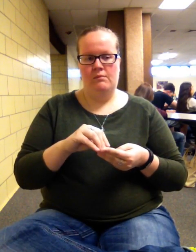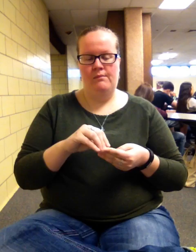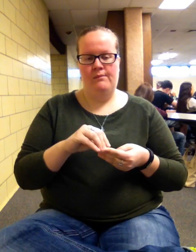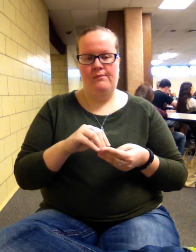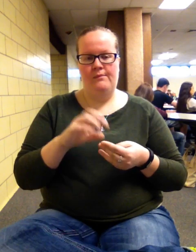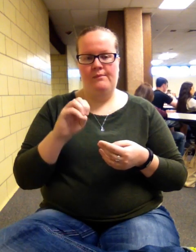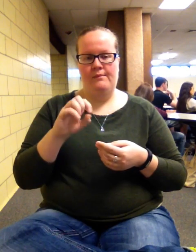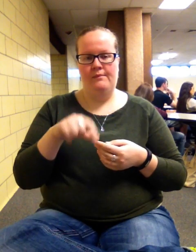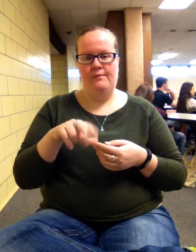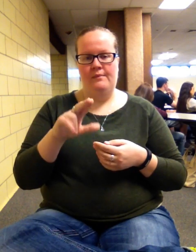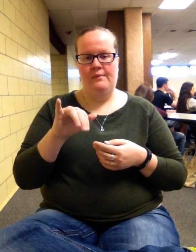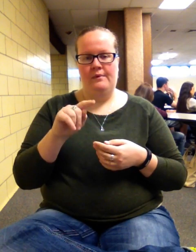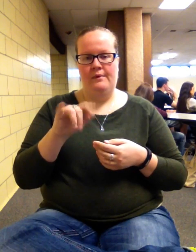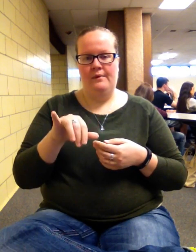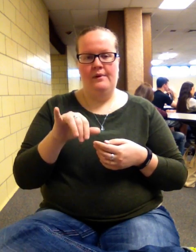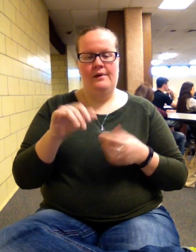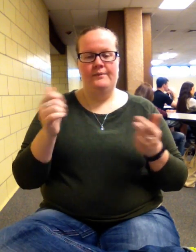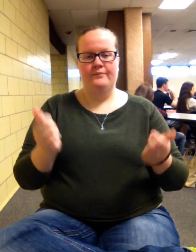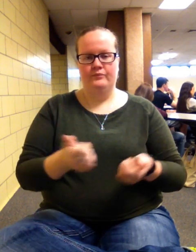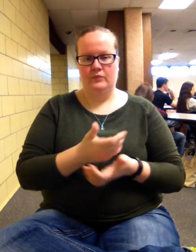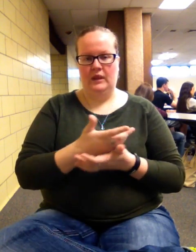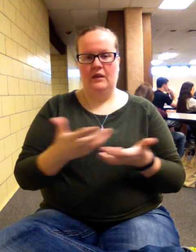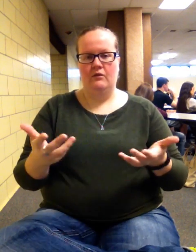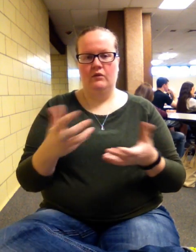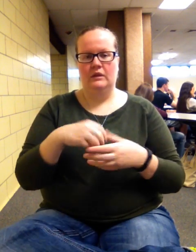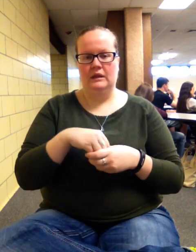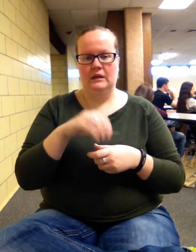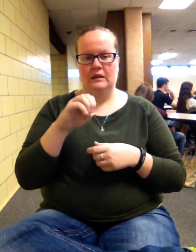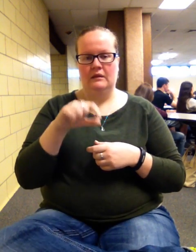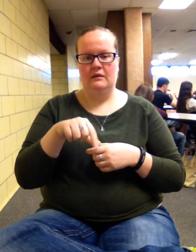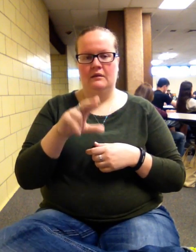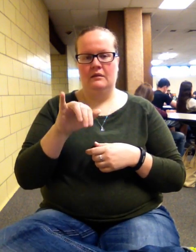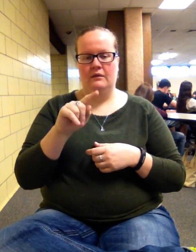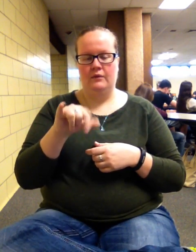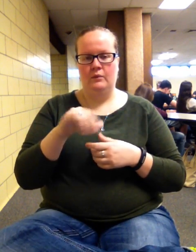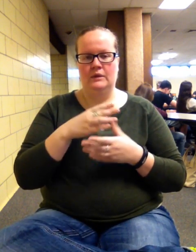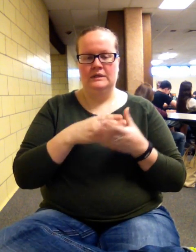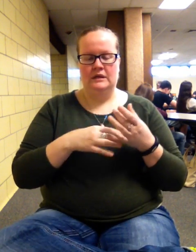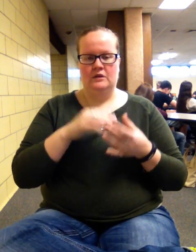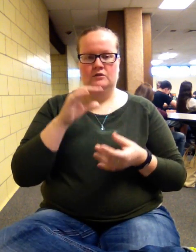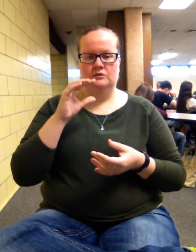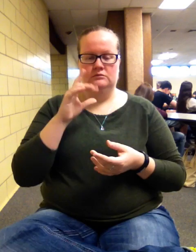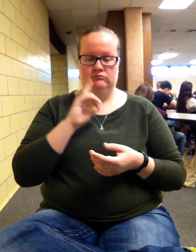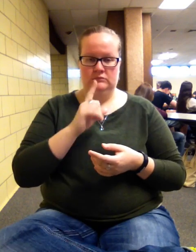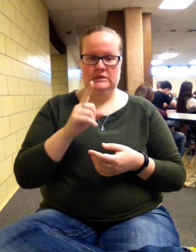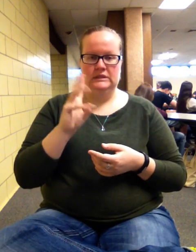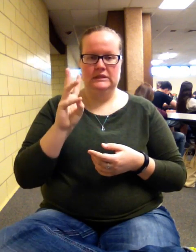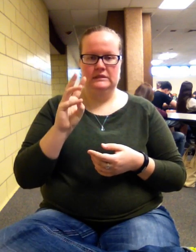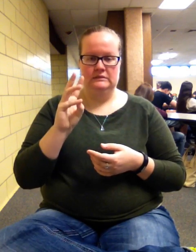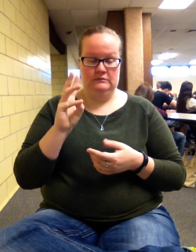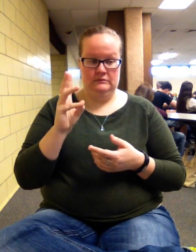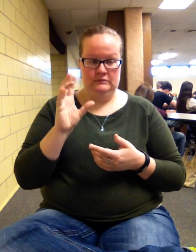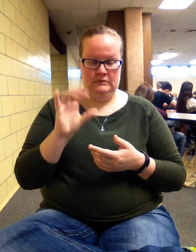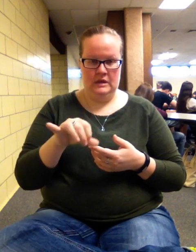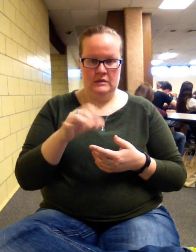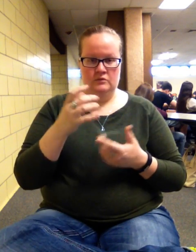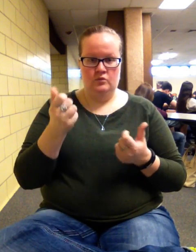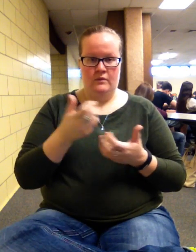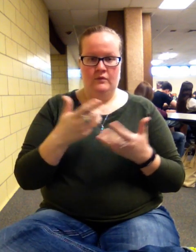equity then. Everything that's in the equity section makes up that $60. So we want to look at everything that's in the equity section because